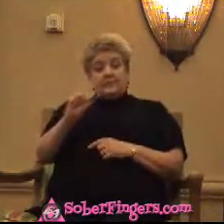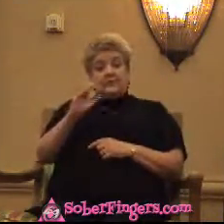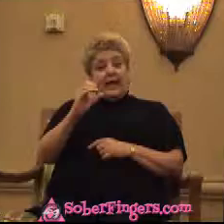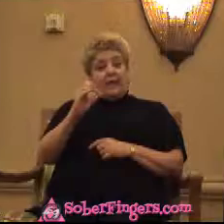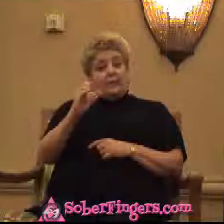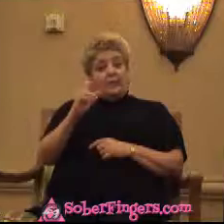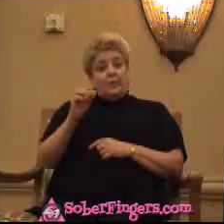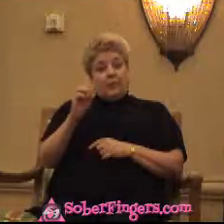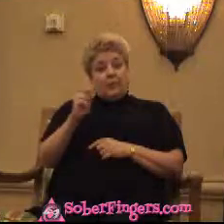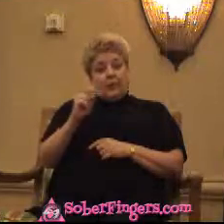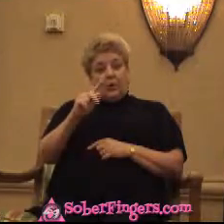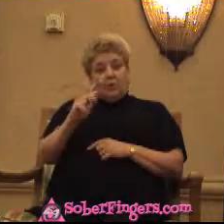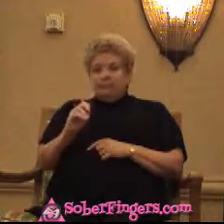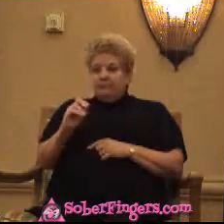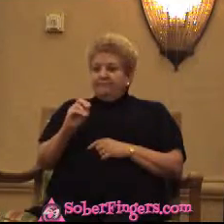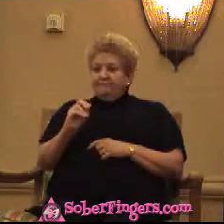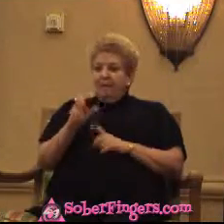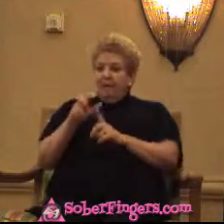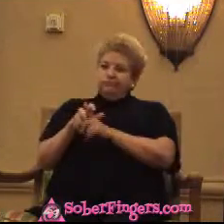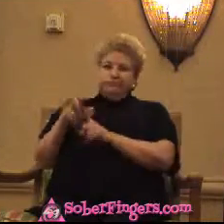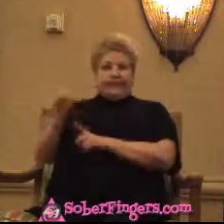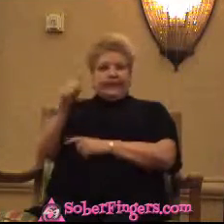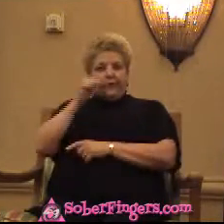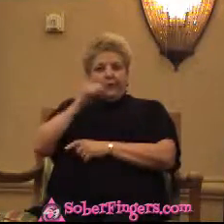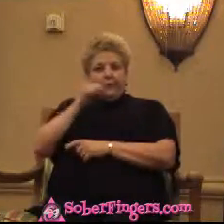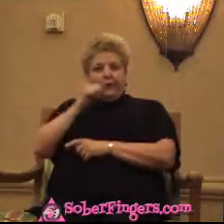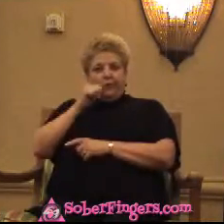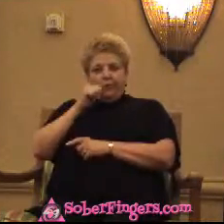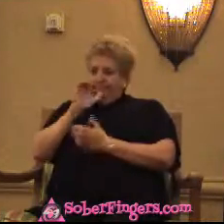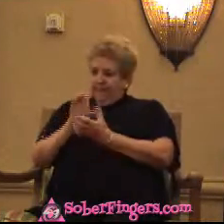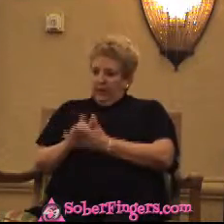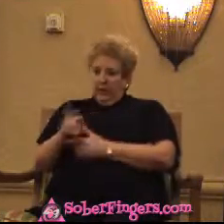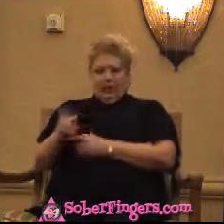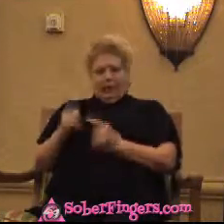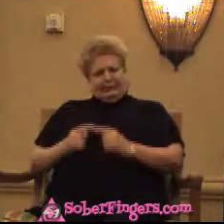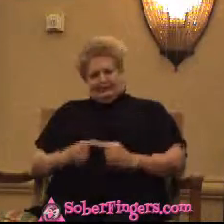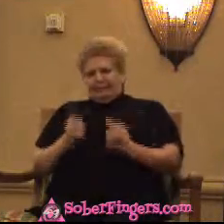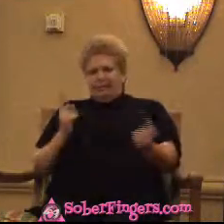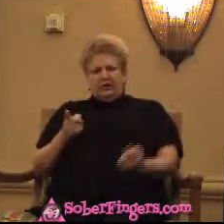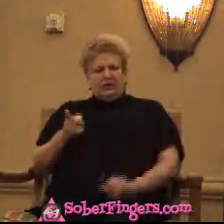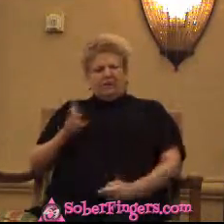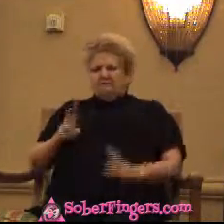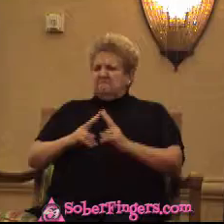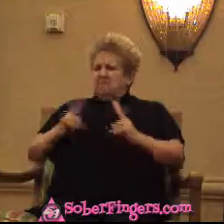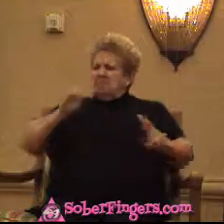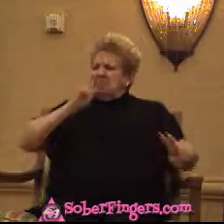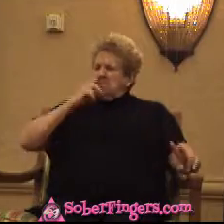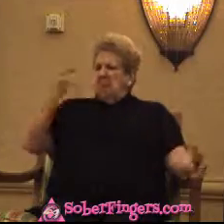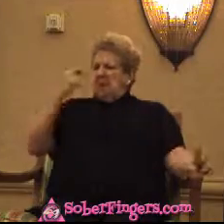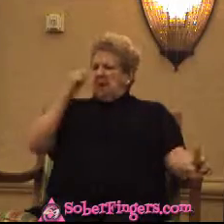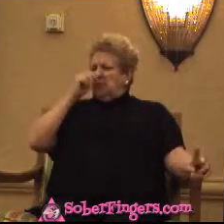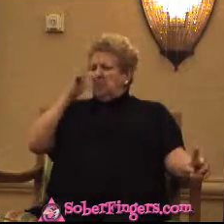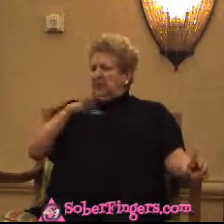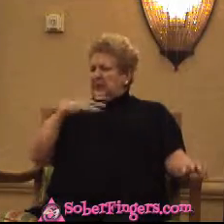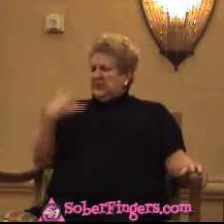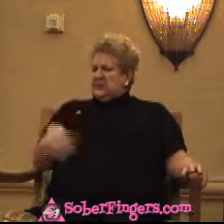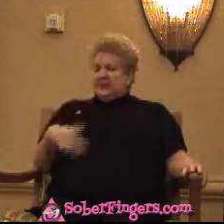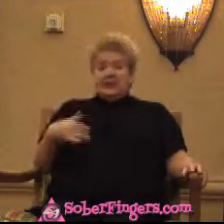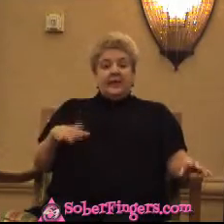married her. Totally different than my first wife. Very boring. And I lasted about 6 to 8